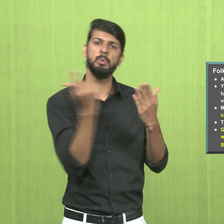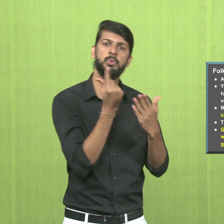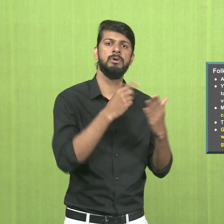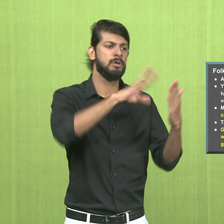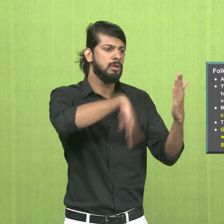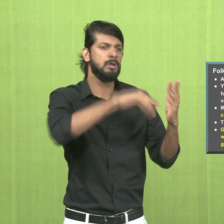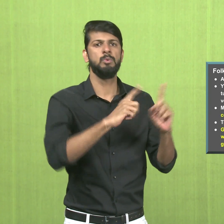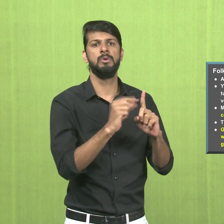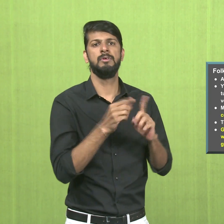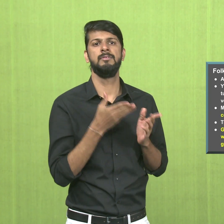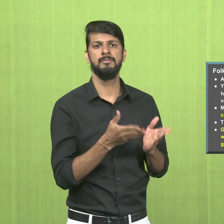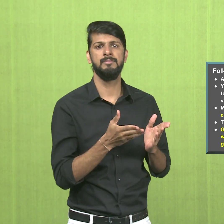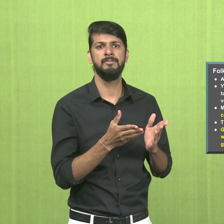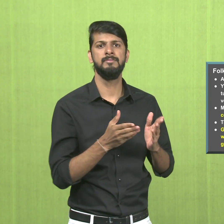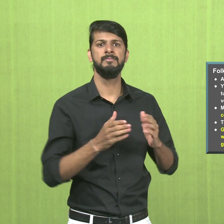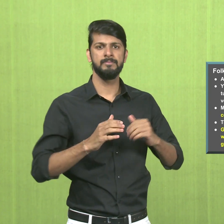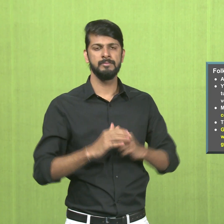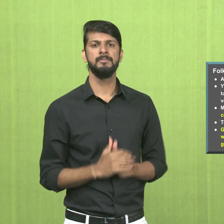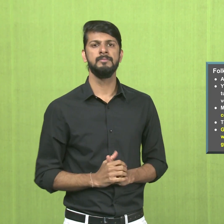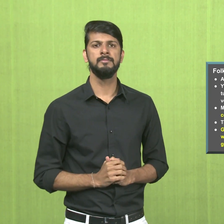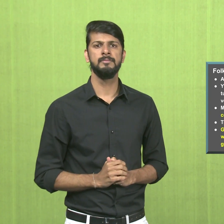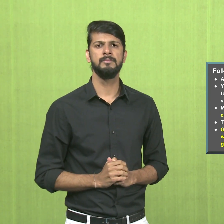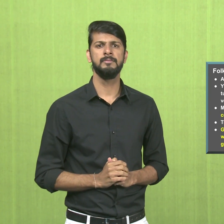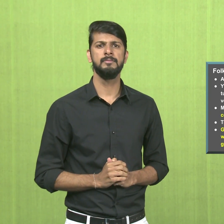These are the various kind of colors and natural items they use.